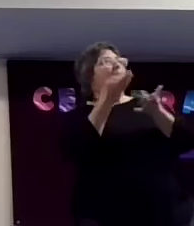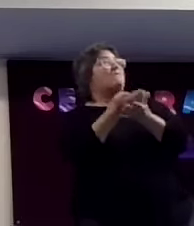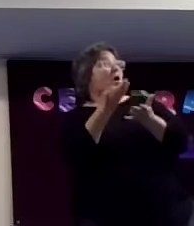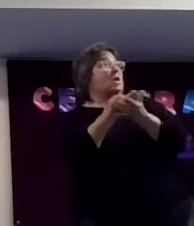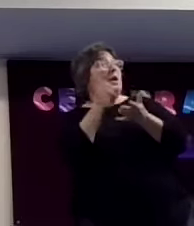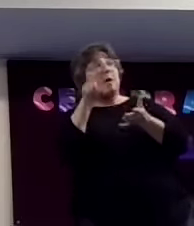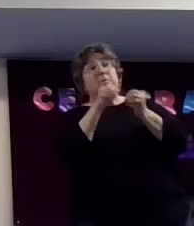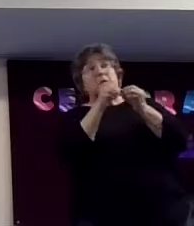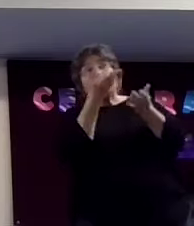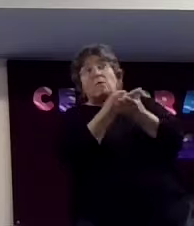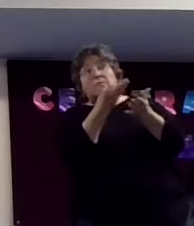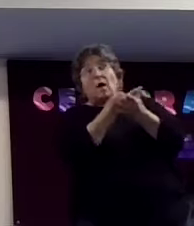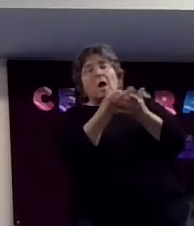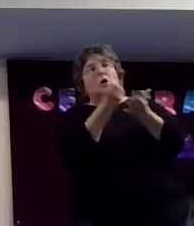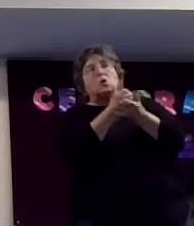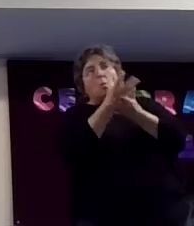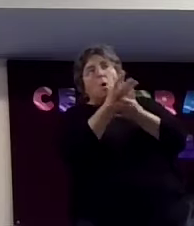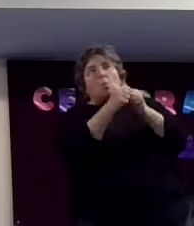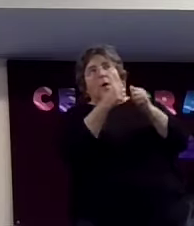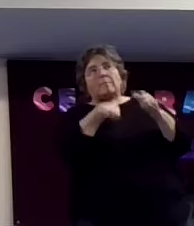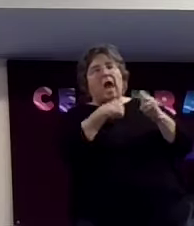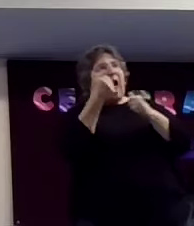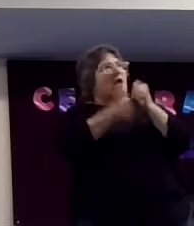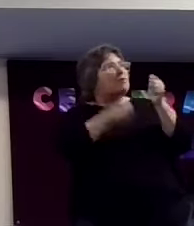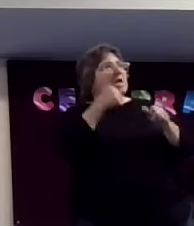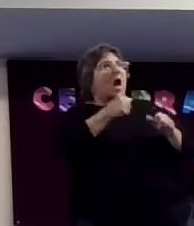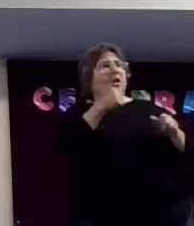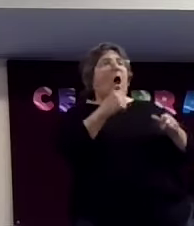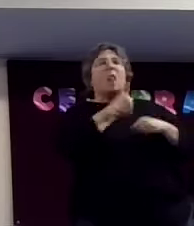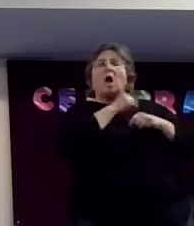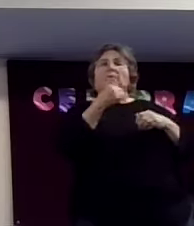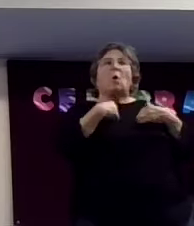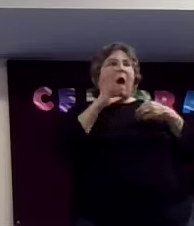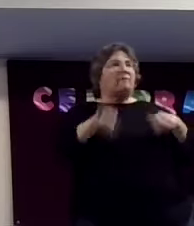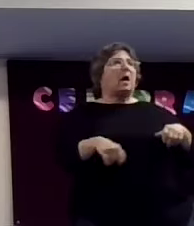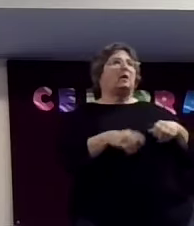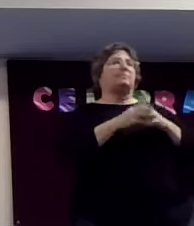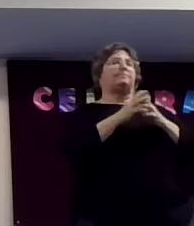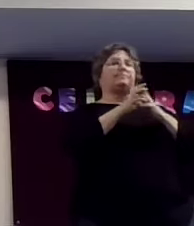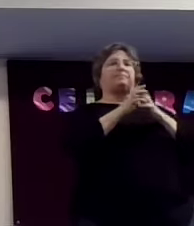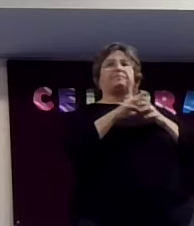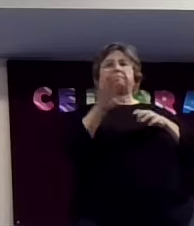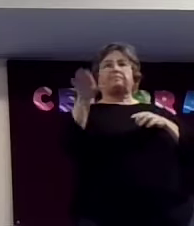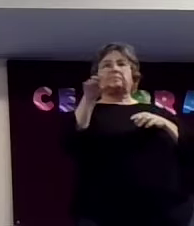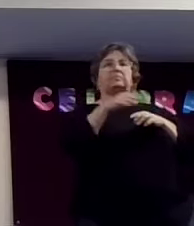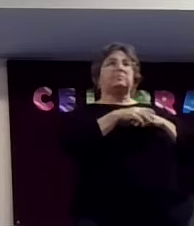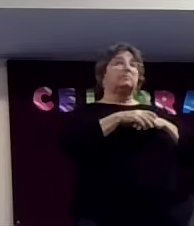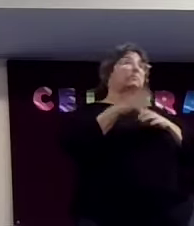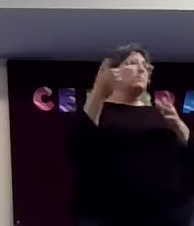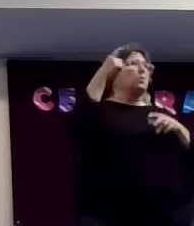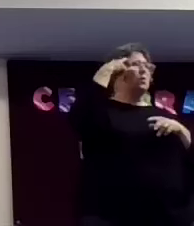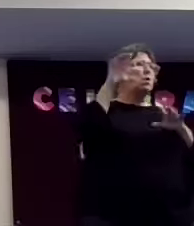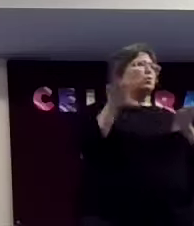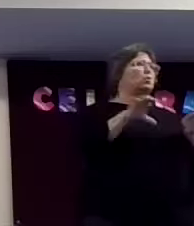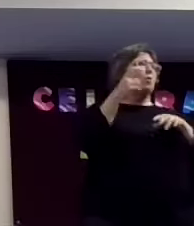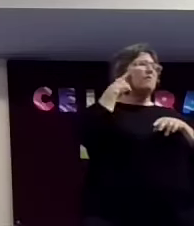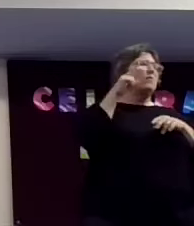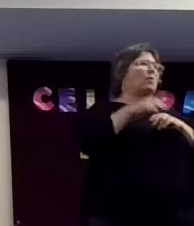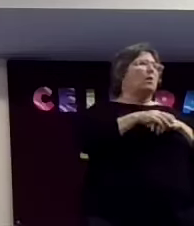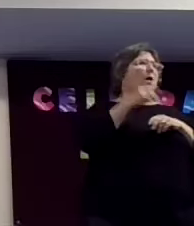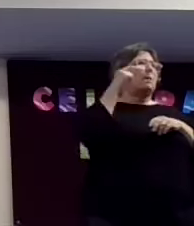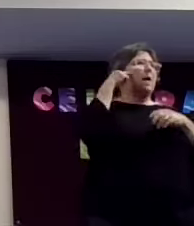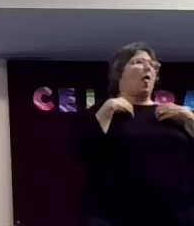we need more to be with us. Every shift, every day. I would love to have that. Yes, sir. What do you think we can do